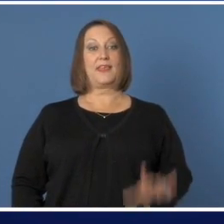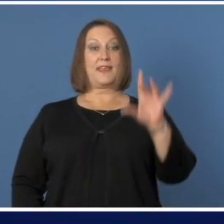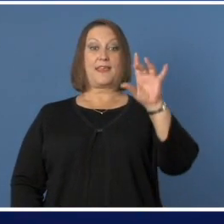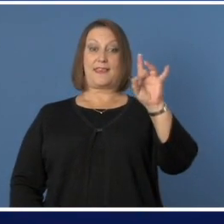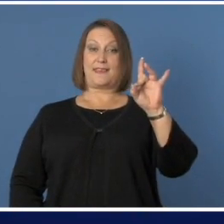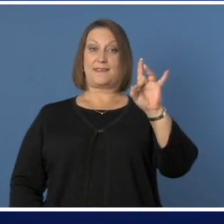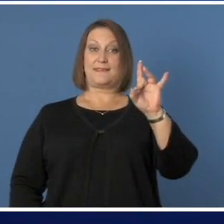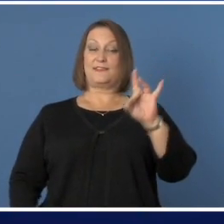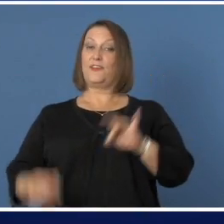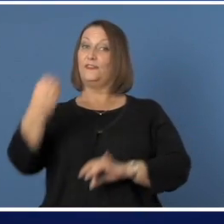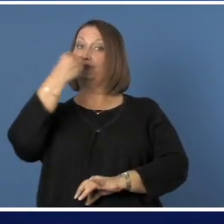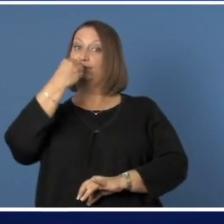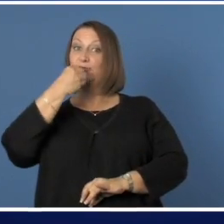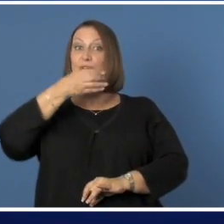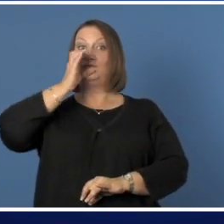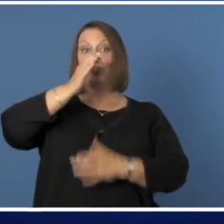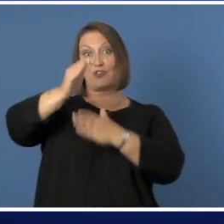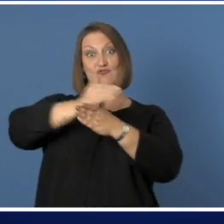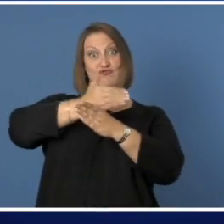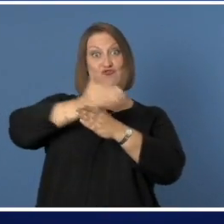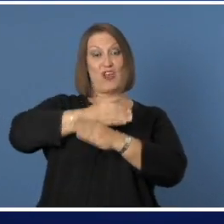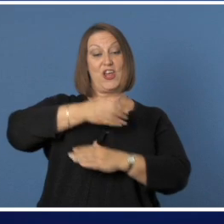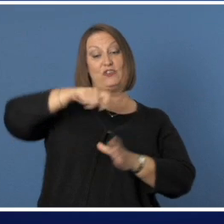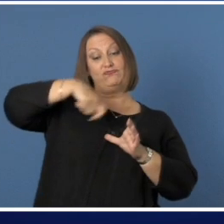Don't share food or drink